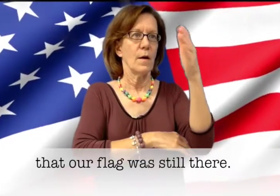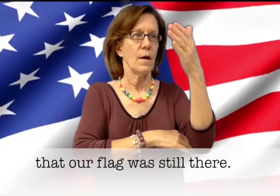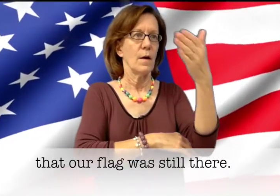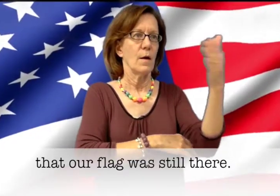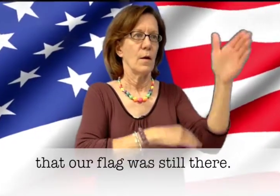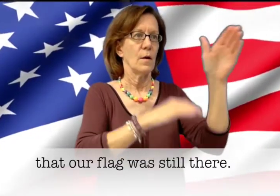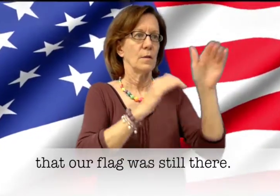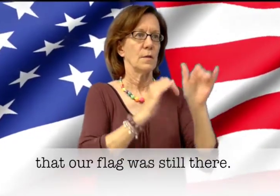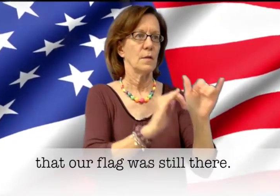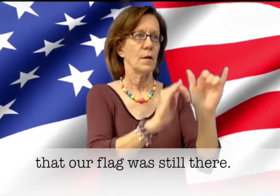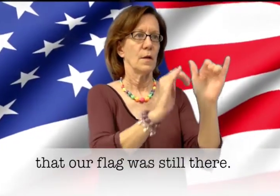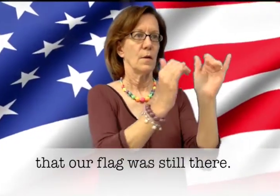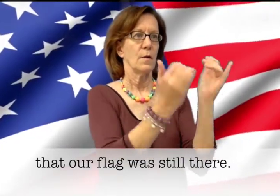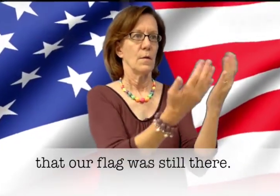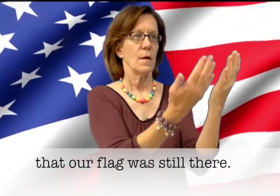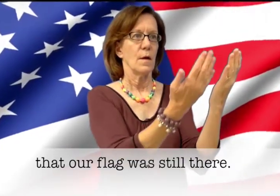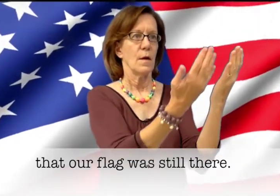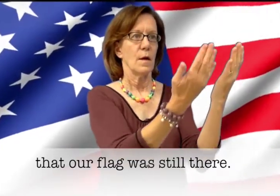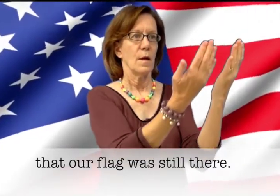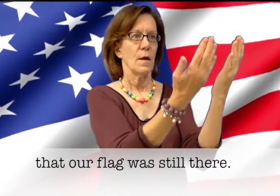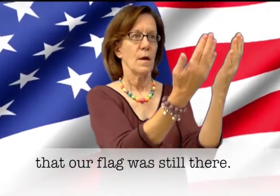flag was still there.